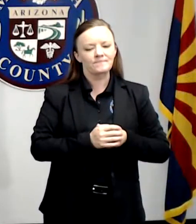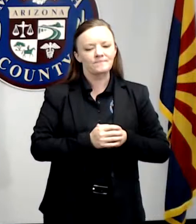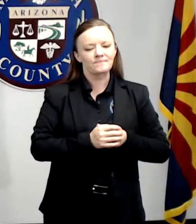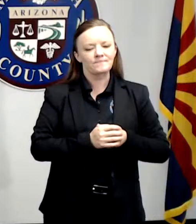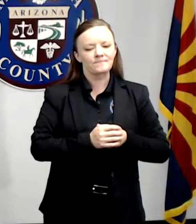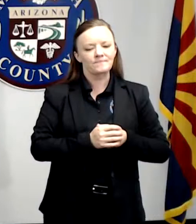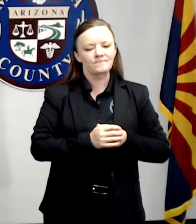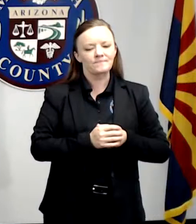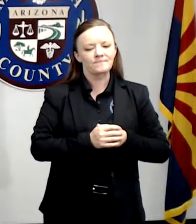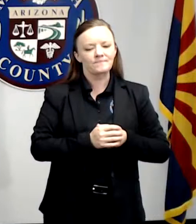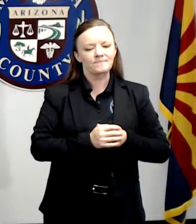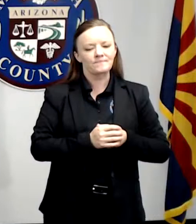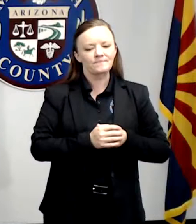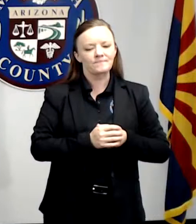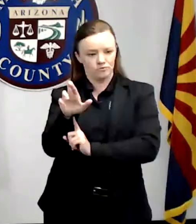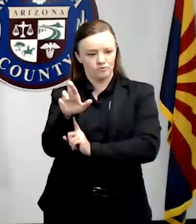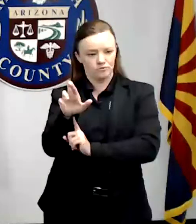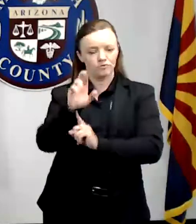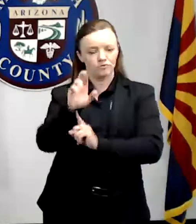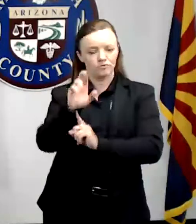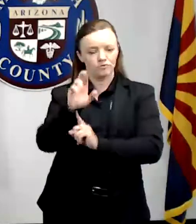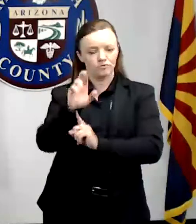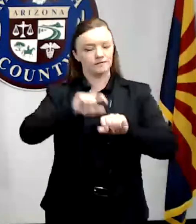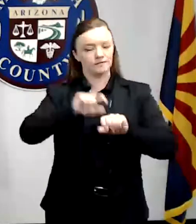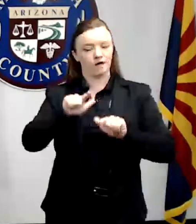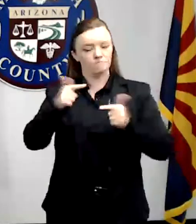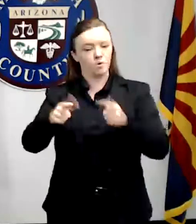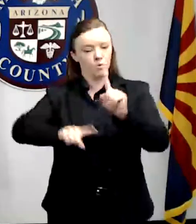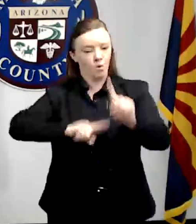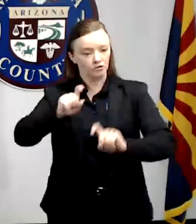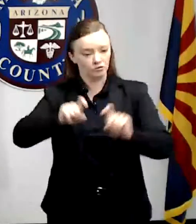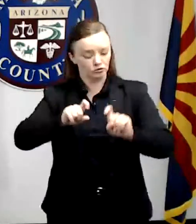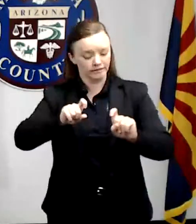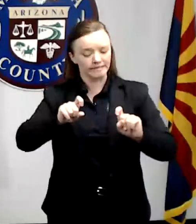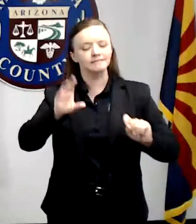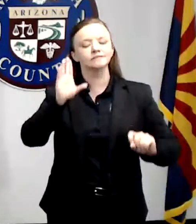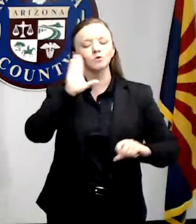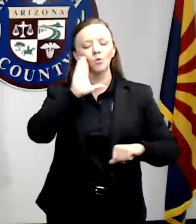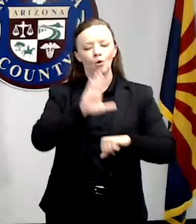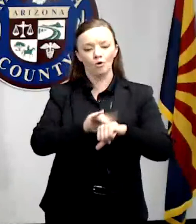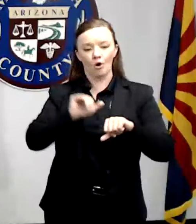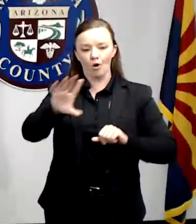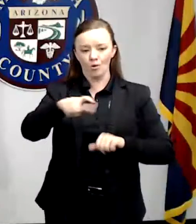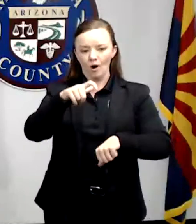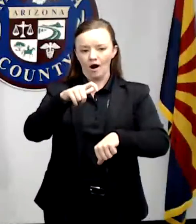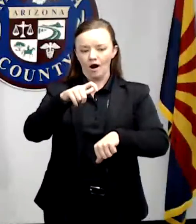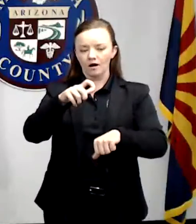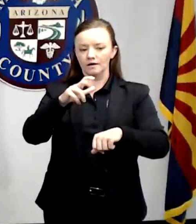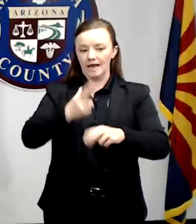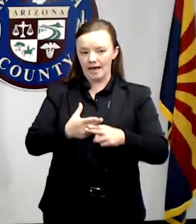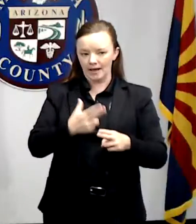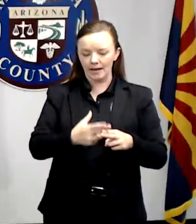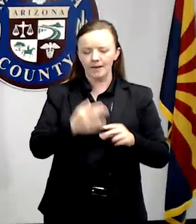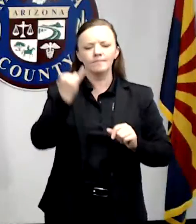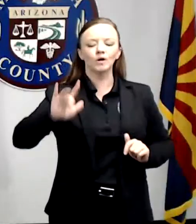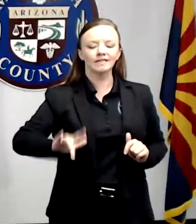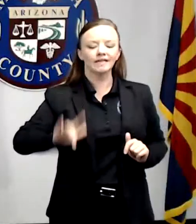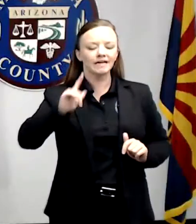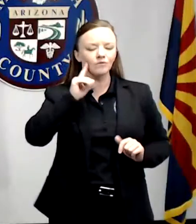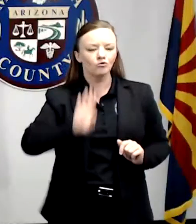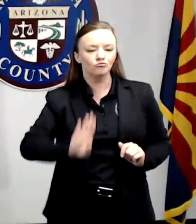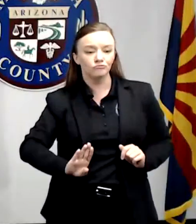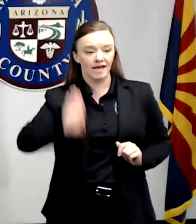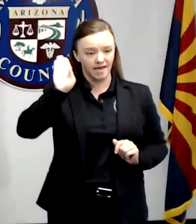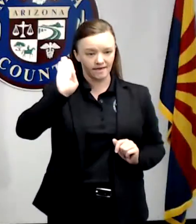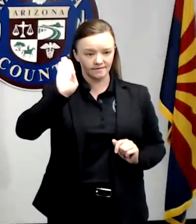our moderator who is a part of the webinar, and that is when he will unmute your microphone. If you have your hand raised virtually in